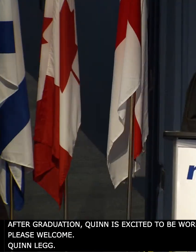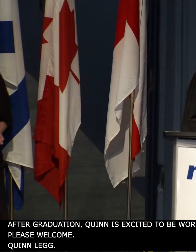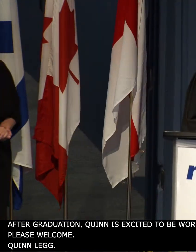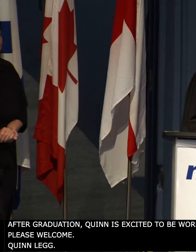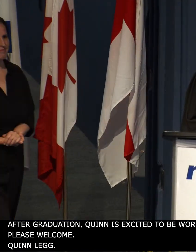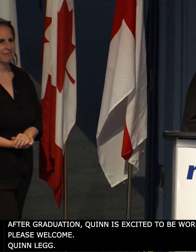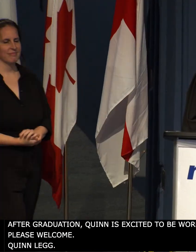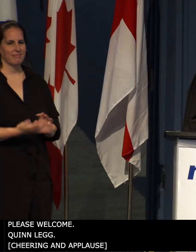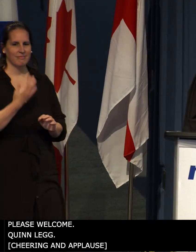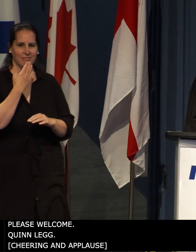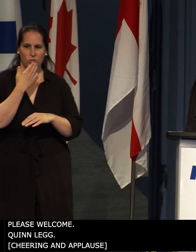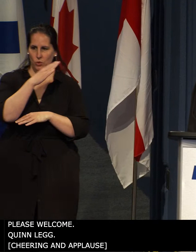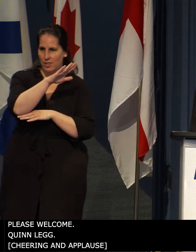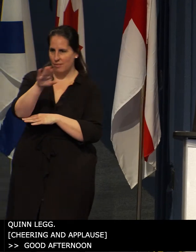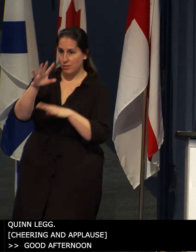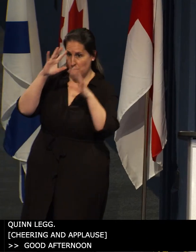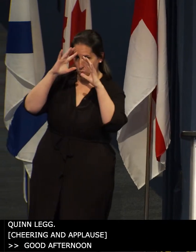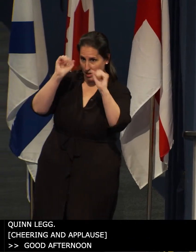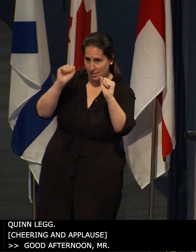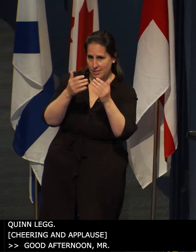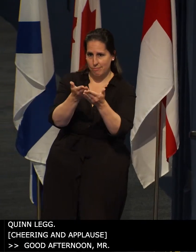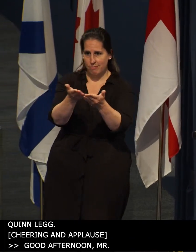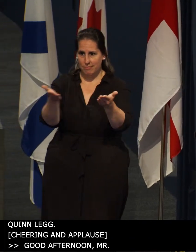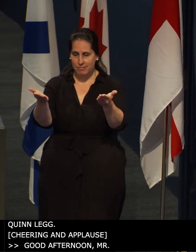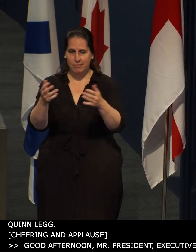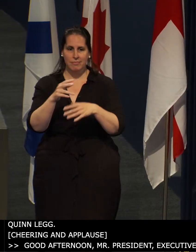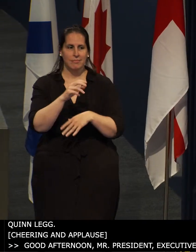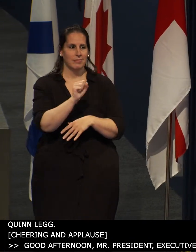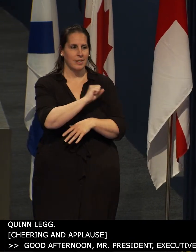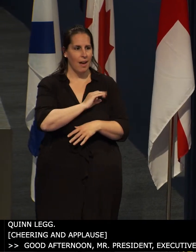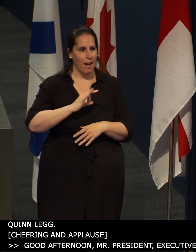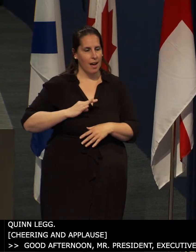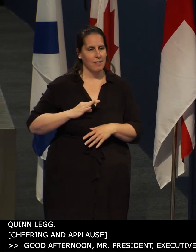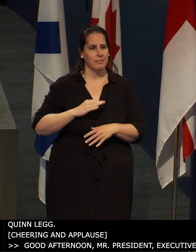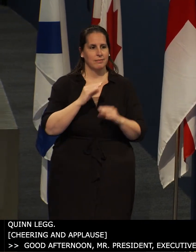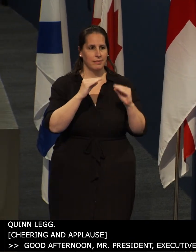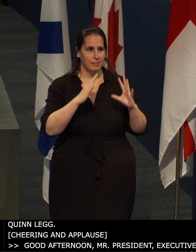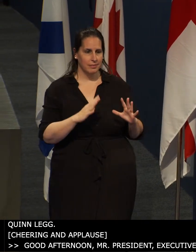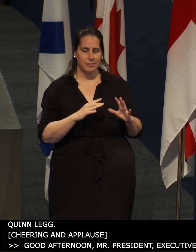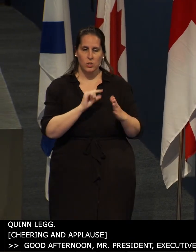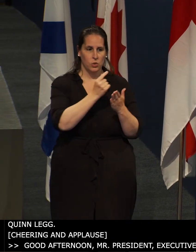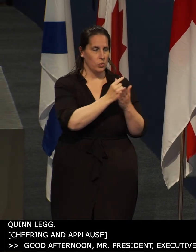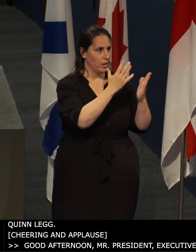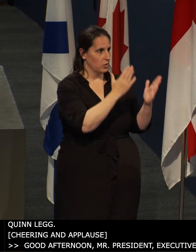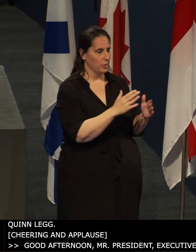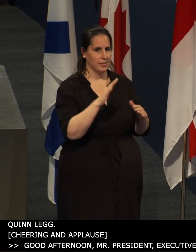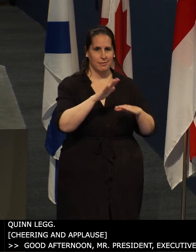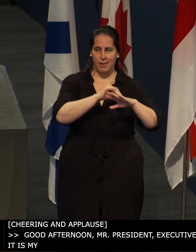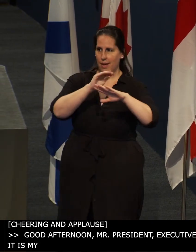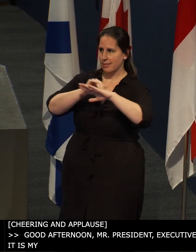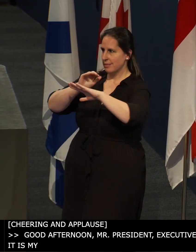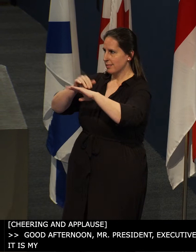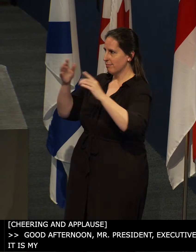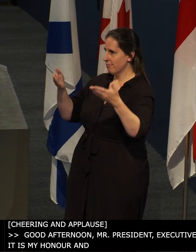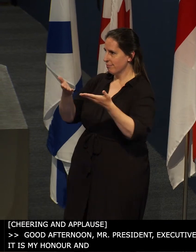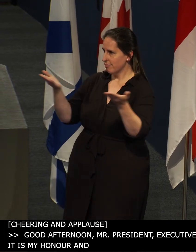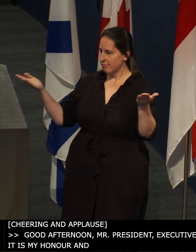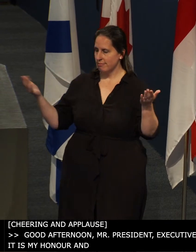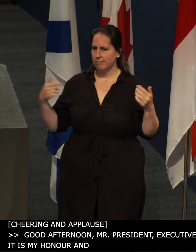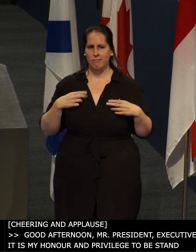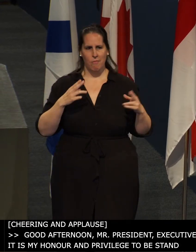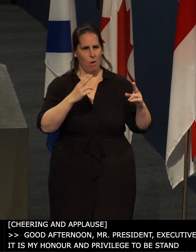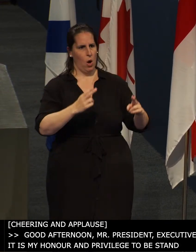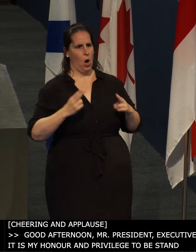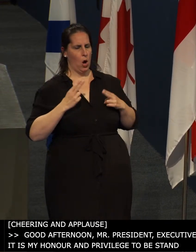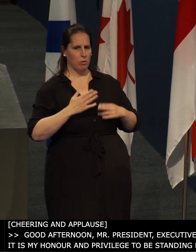Good afternoon, Mr. President, Executive, NSCC staff, graduates, and guests. It is my honor and privilege to be standing here as a valedictorian